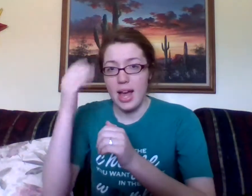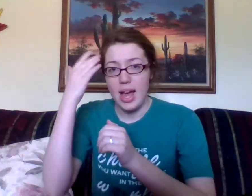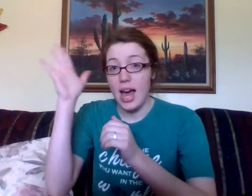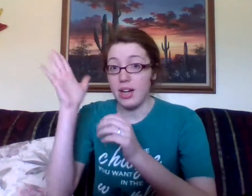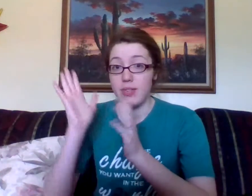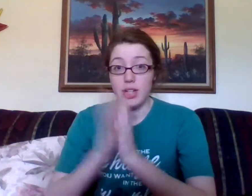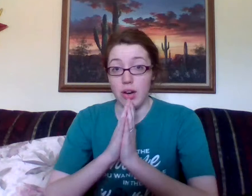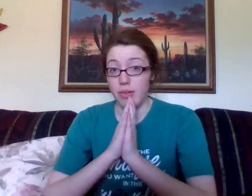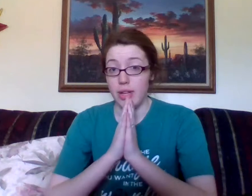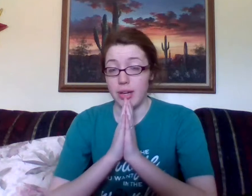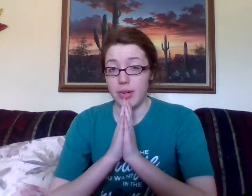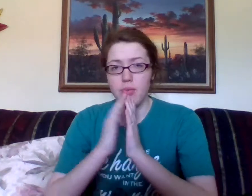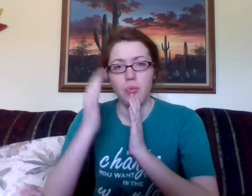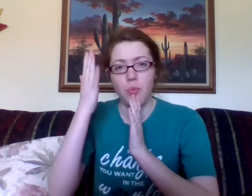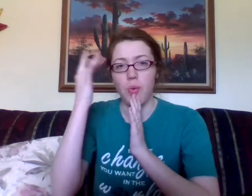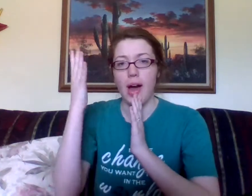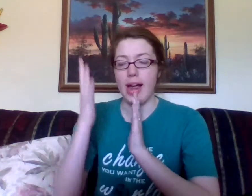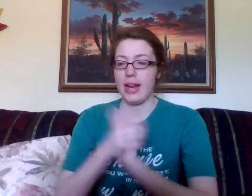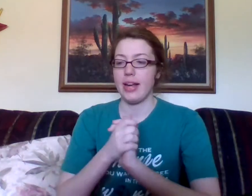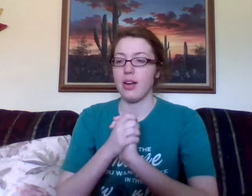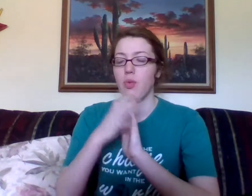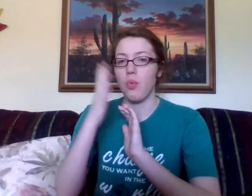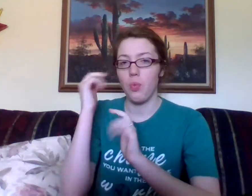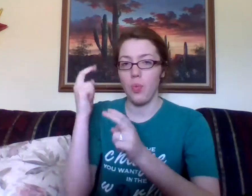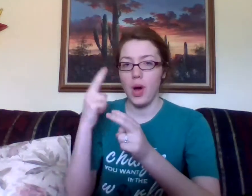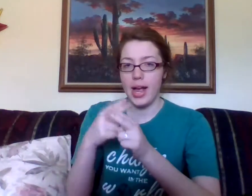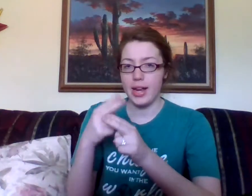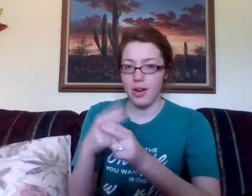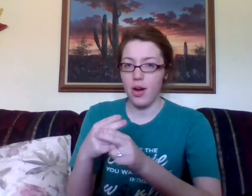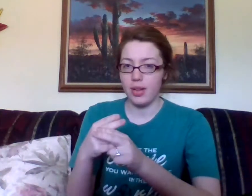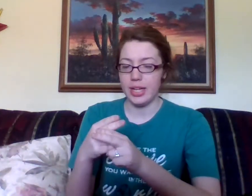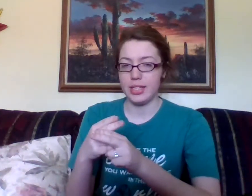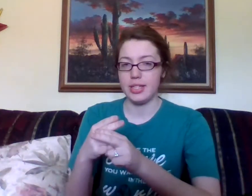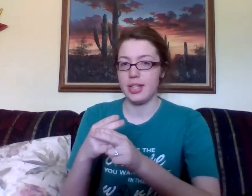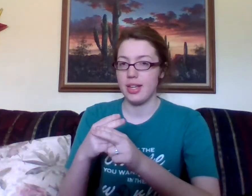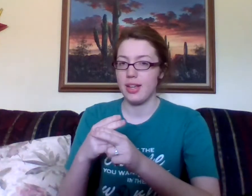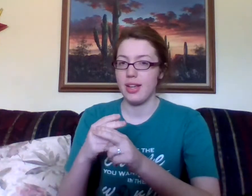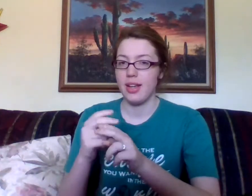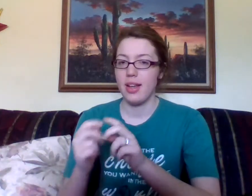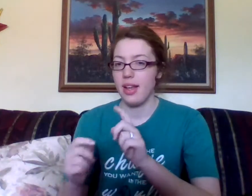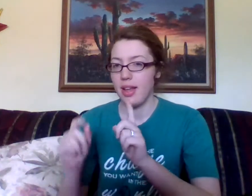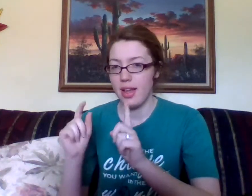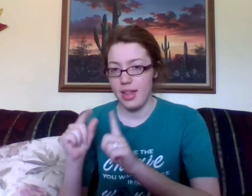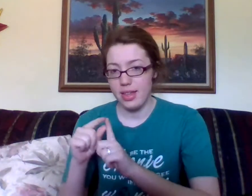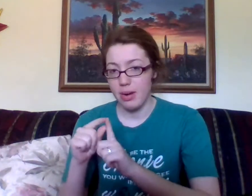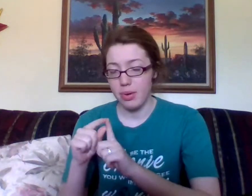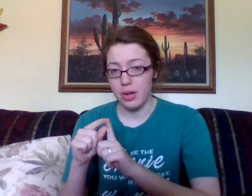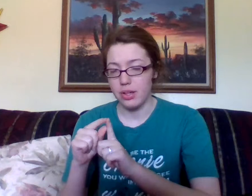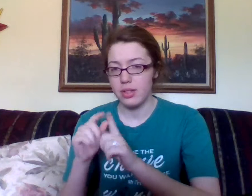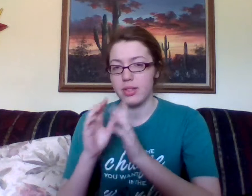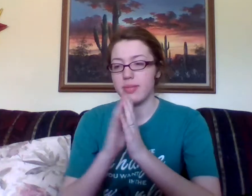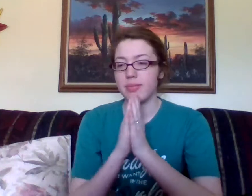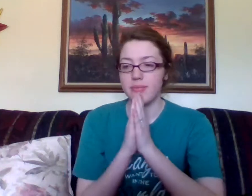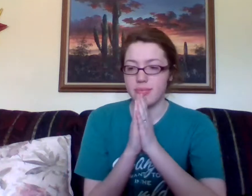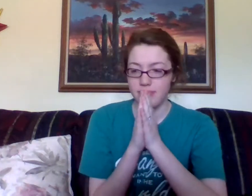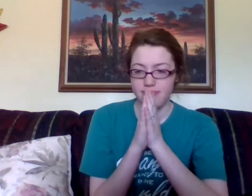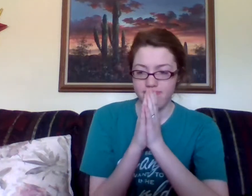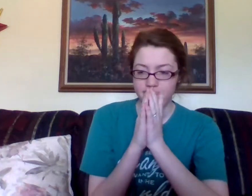I don't even know. Like, why? Why call it that word?